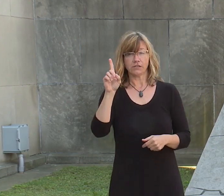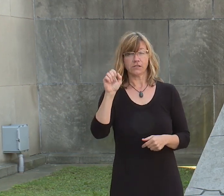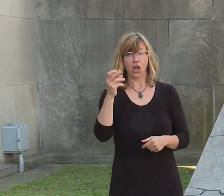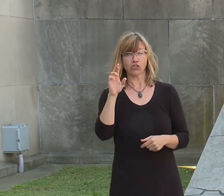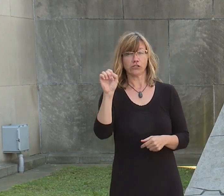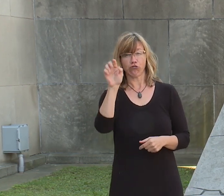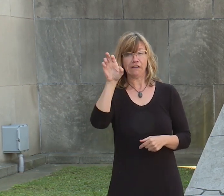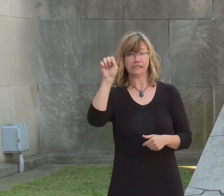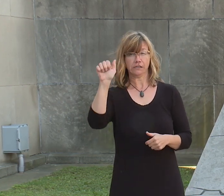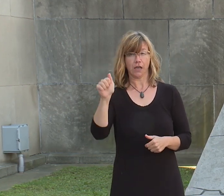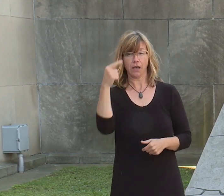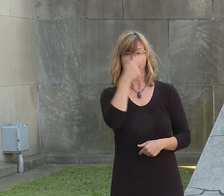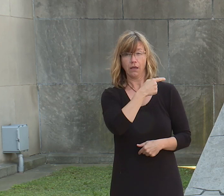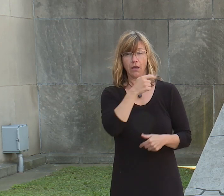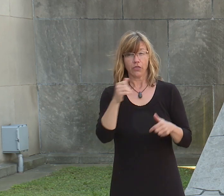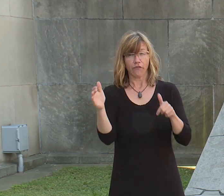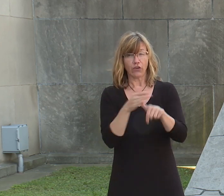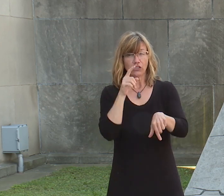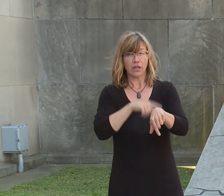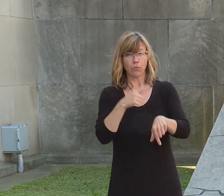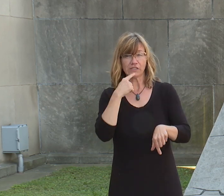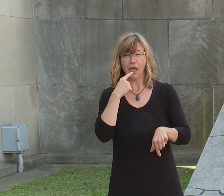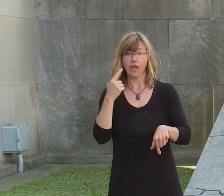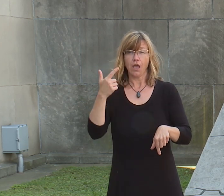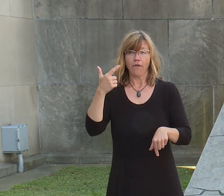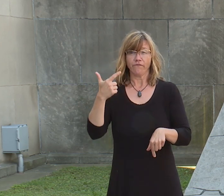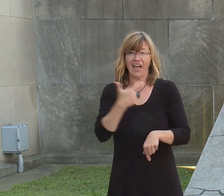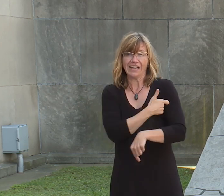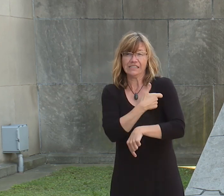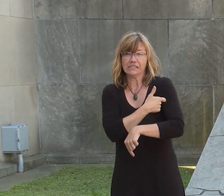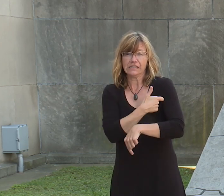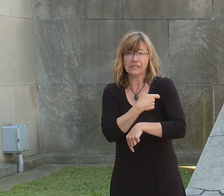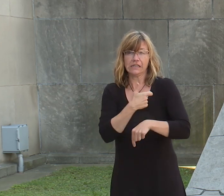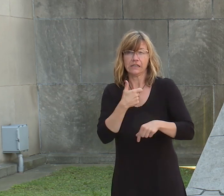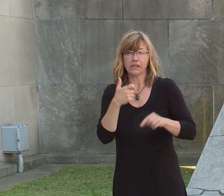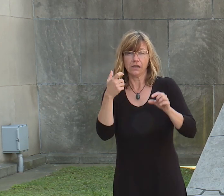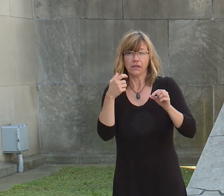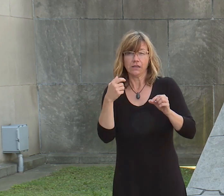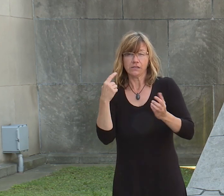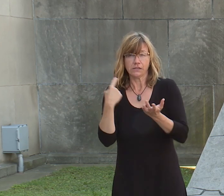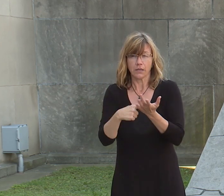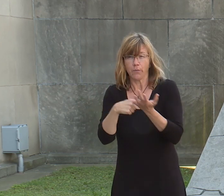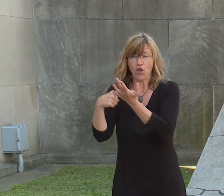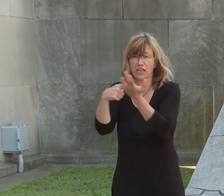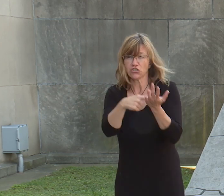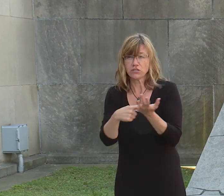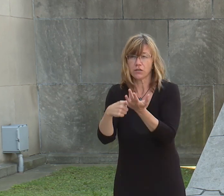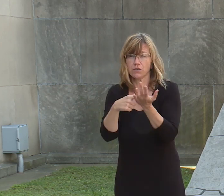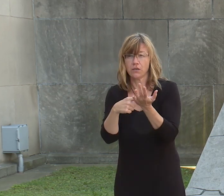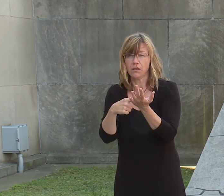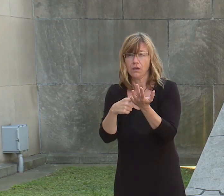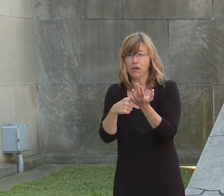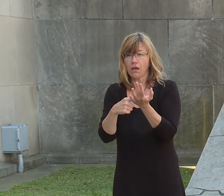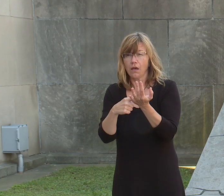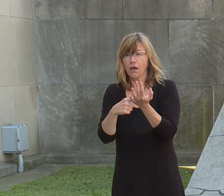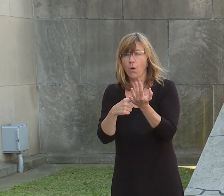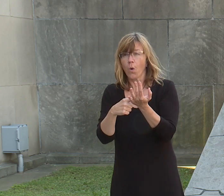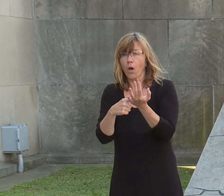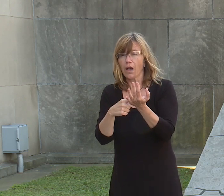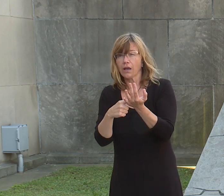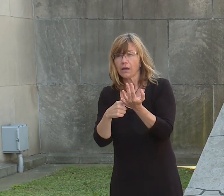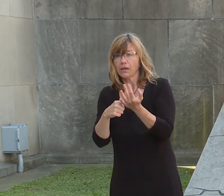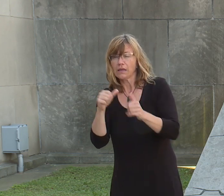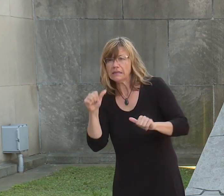was the first time I heard you use the phrase vaccine deliberation instead of what a lot of people call vaccine hesitancy. Can